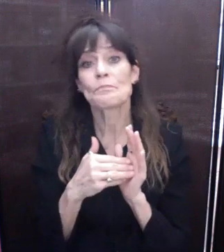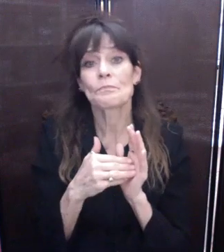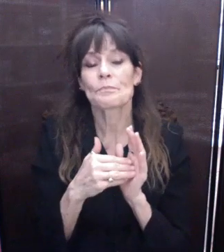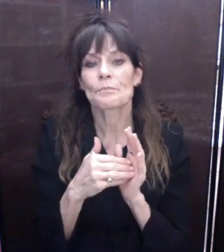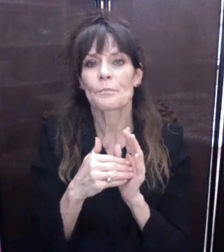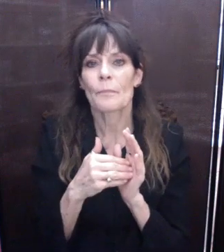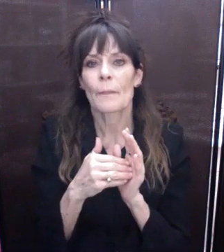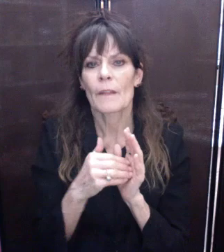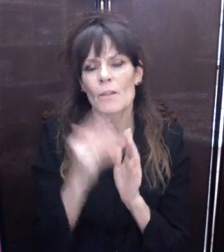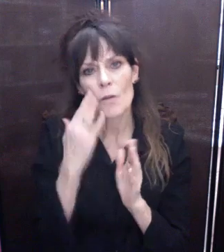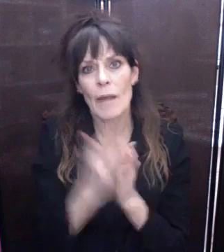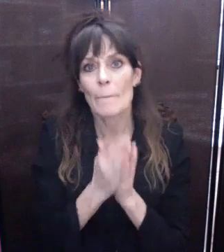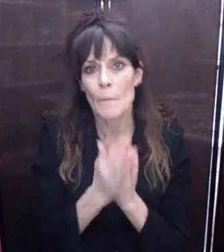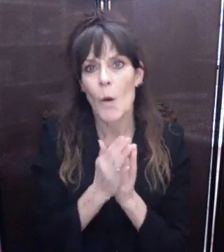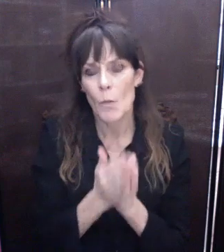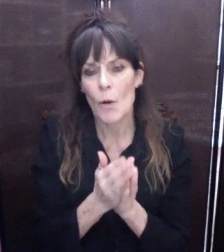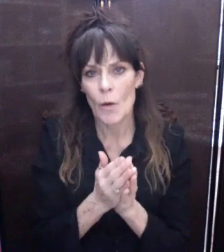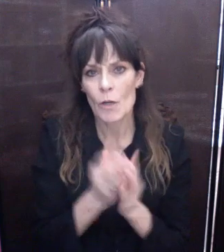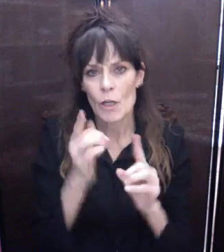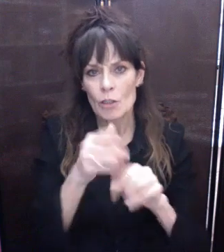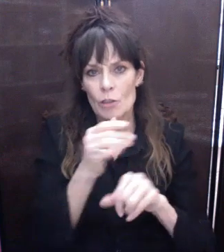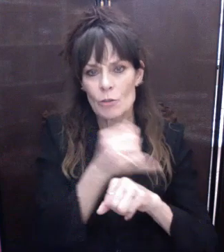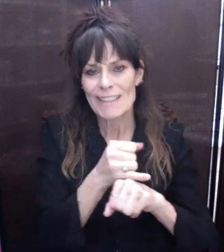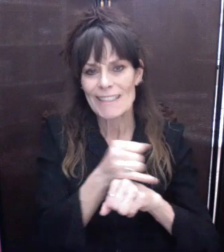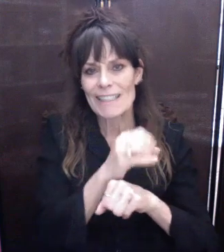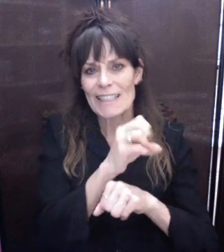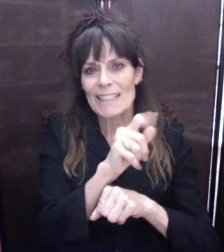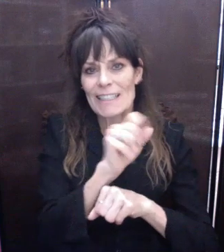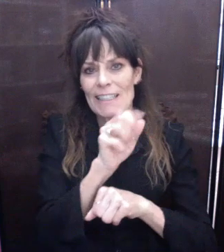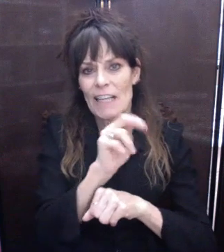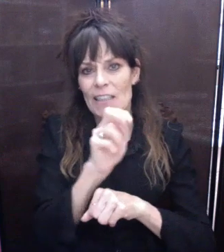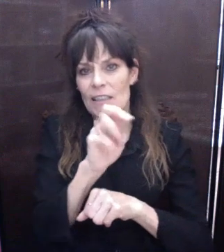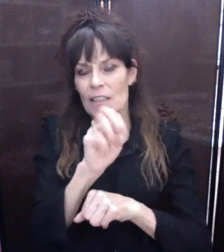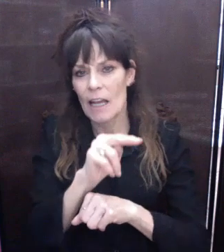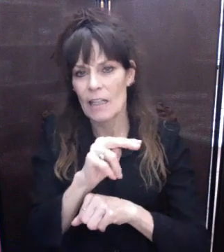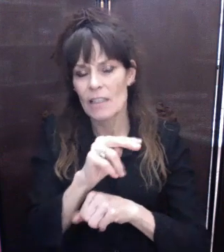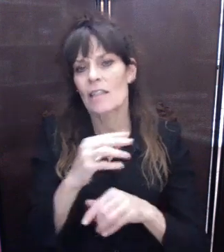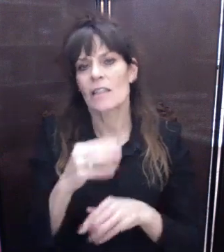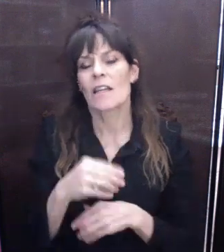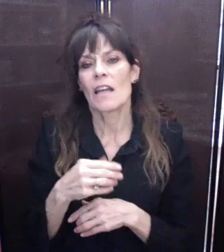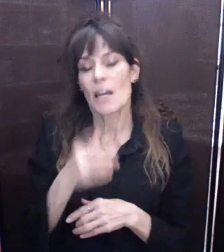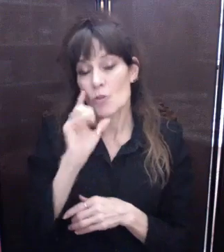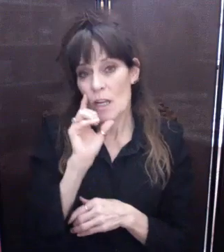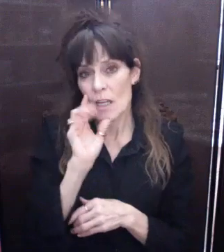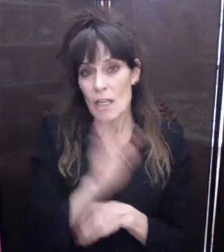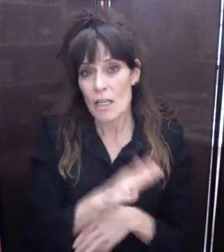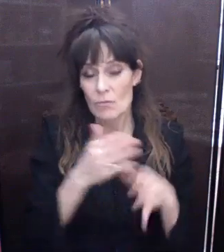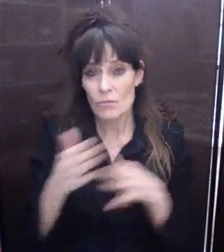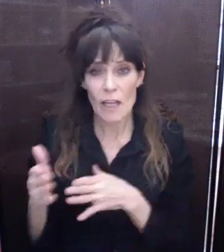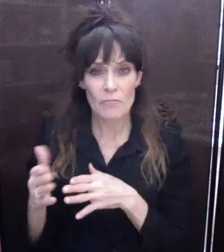boat ride, that ferry ride to Staten Island, and picked up a drink, his plan was to continue to drink, and he was